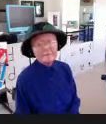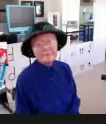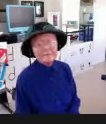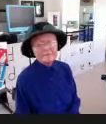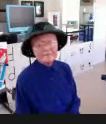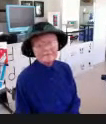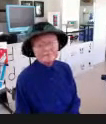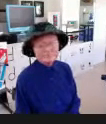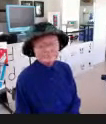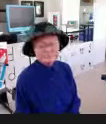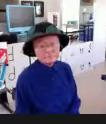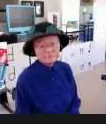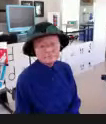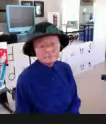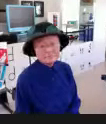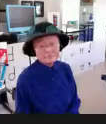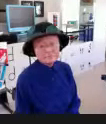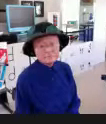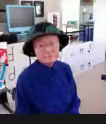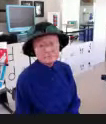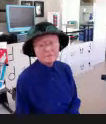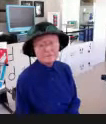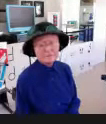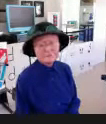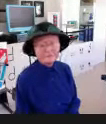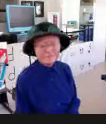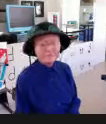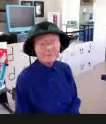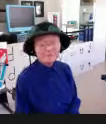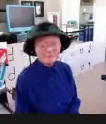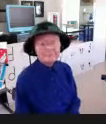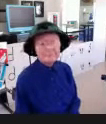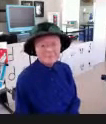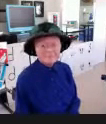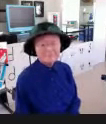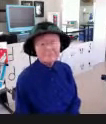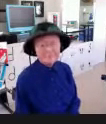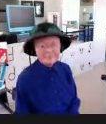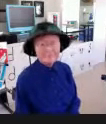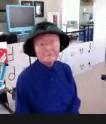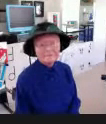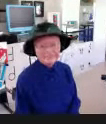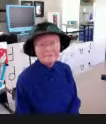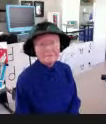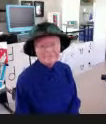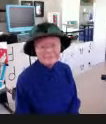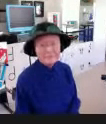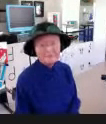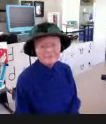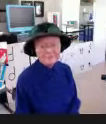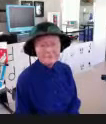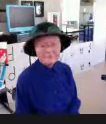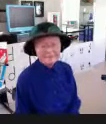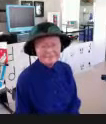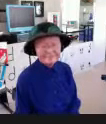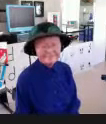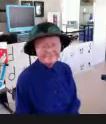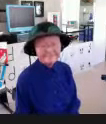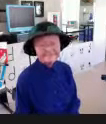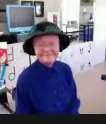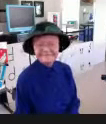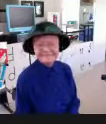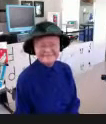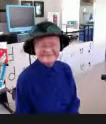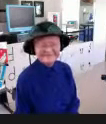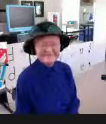listen to, and another like a mussel shell that you open up. spider webs, antenna. You will